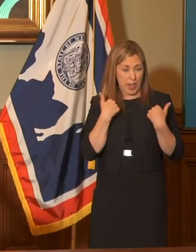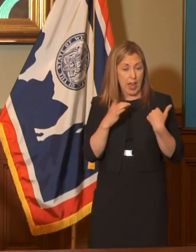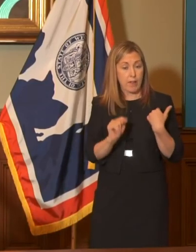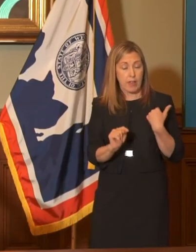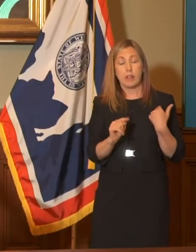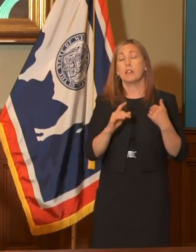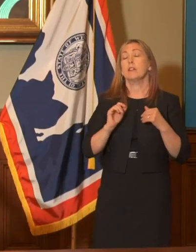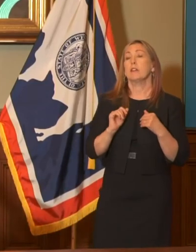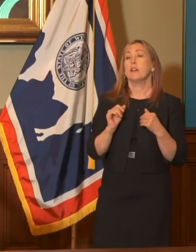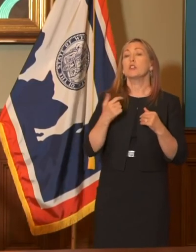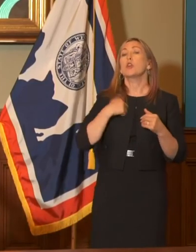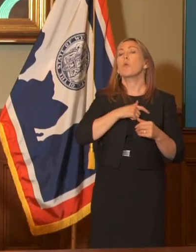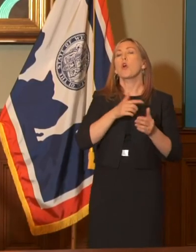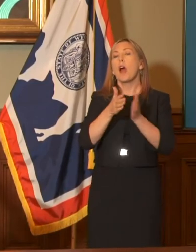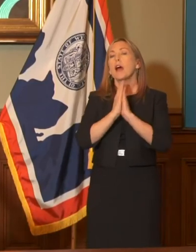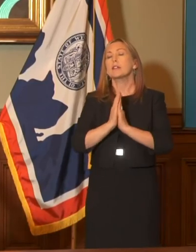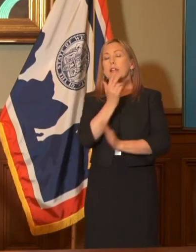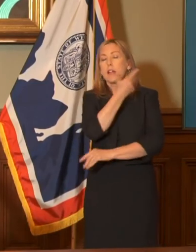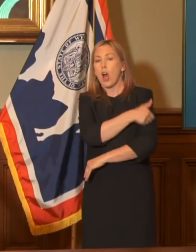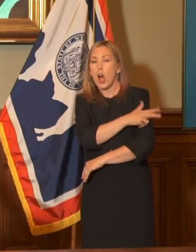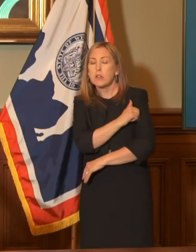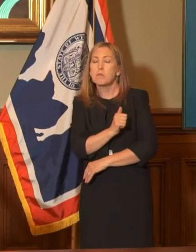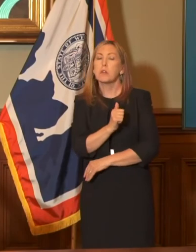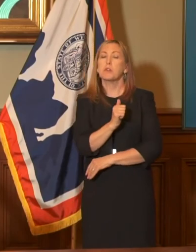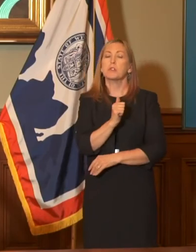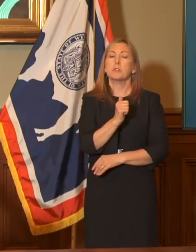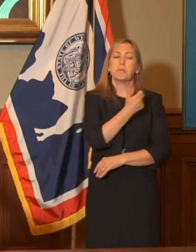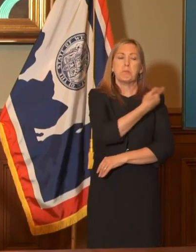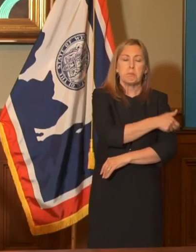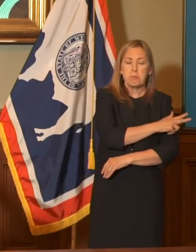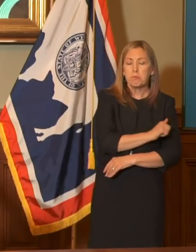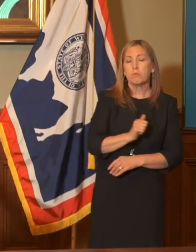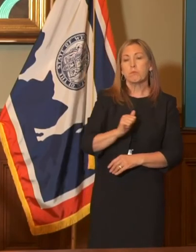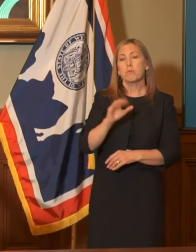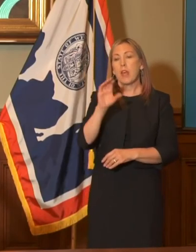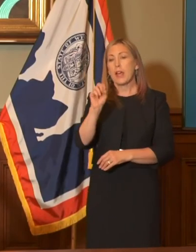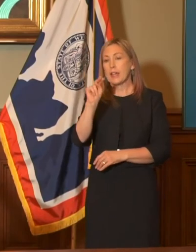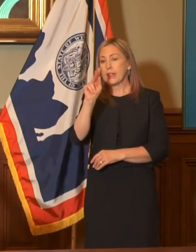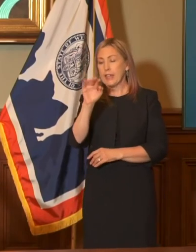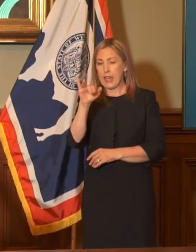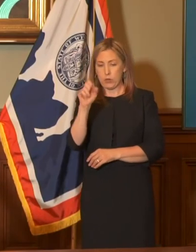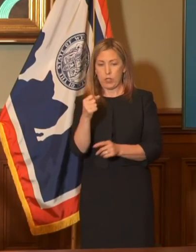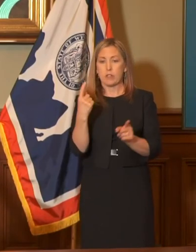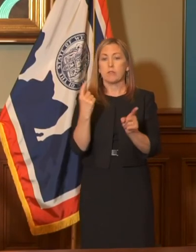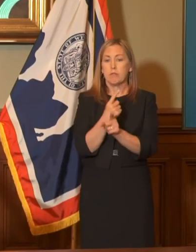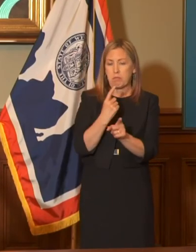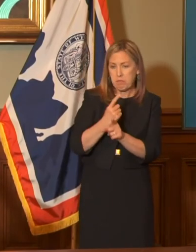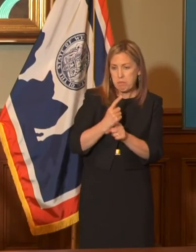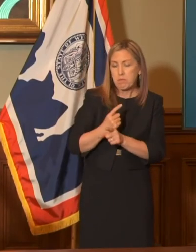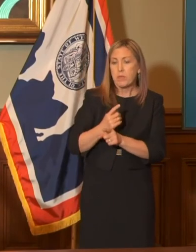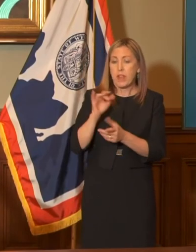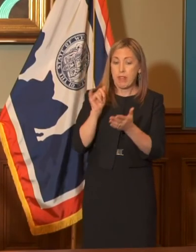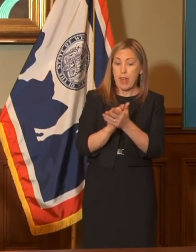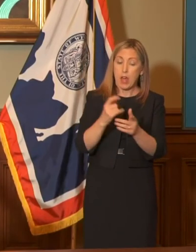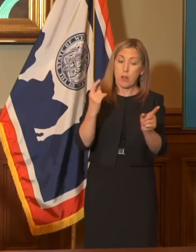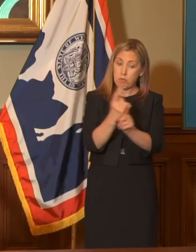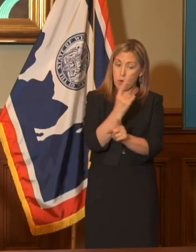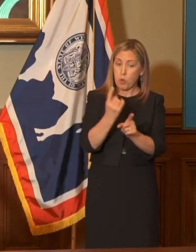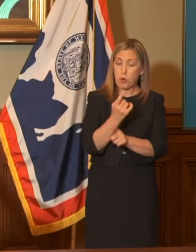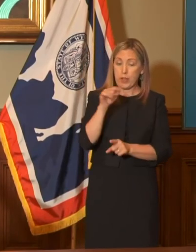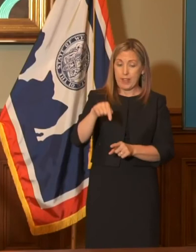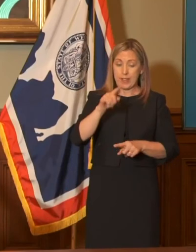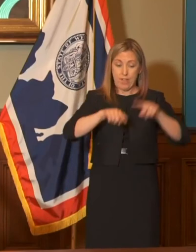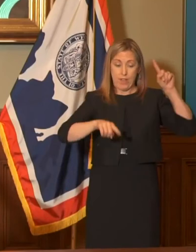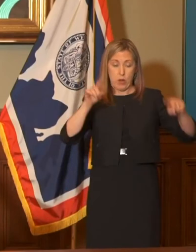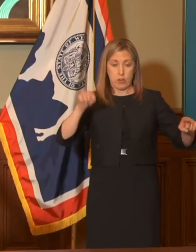and the counties to consider as they consider what might be appropriate for them in this variance process moving